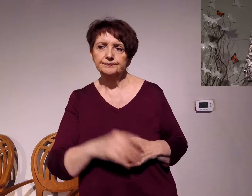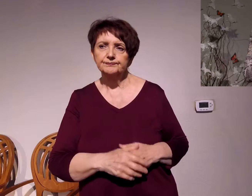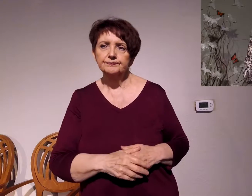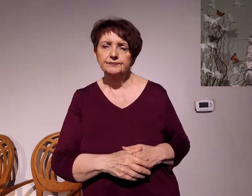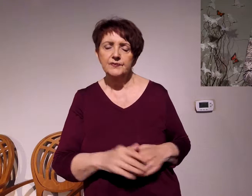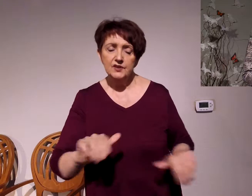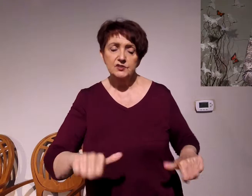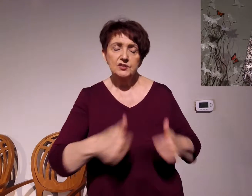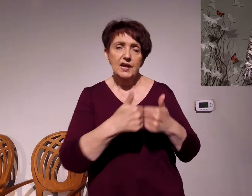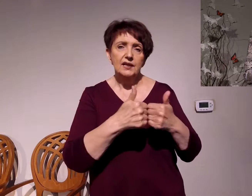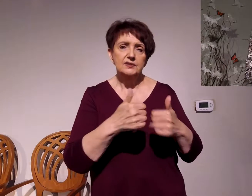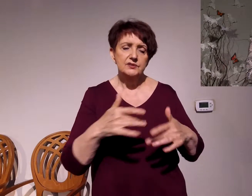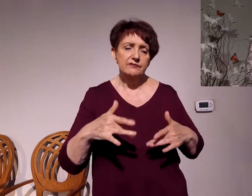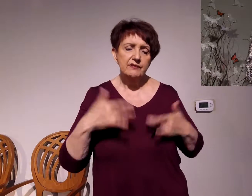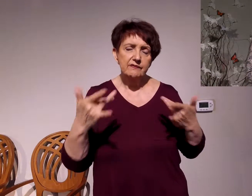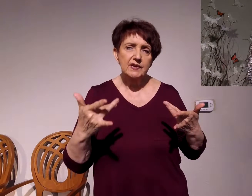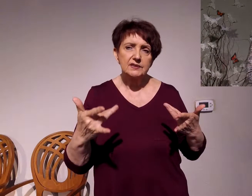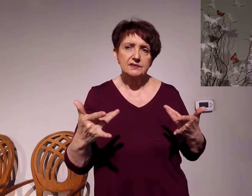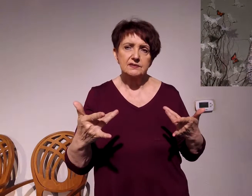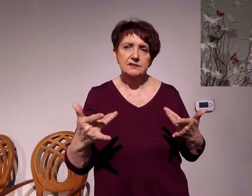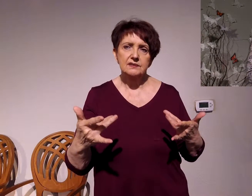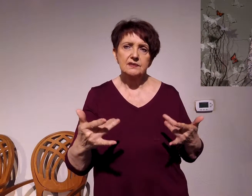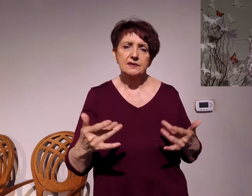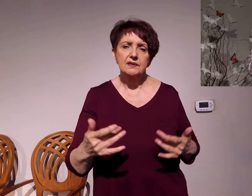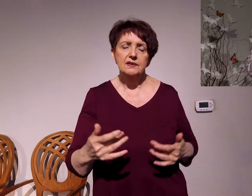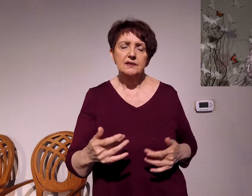undaunted challenge of events, the